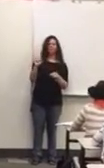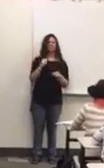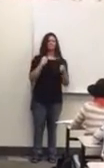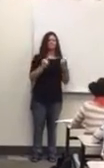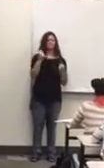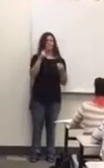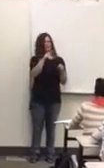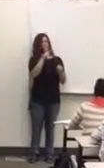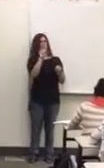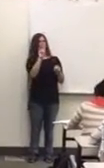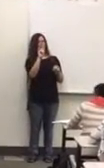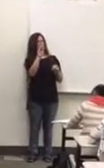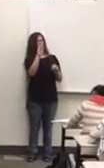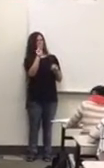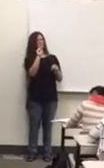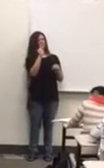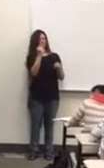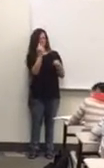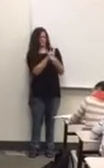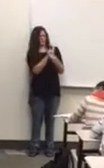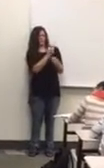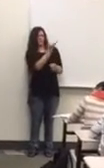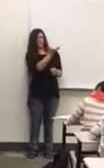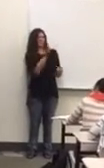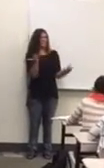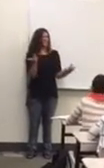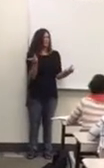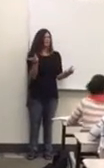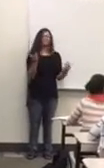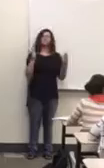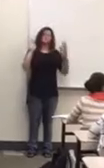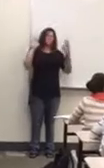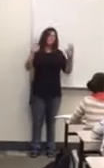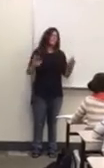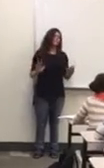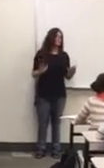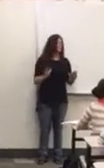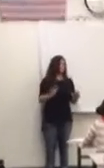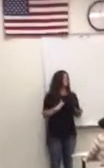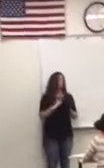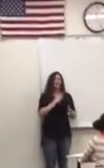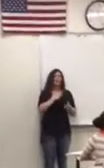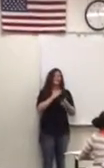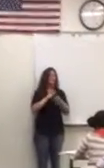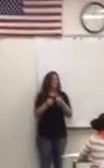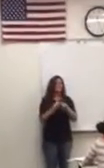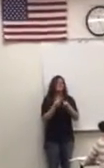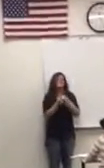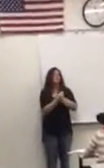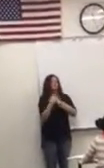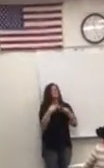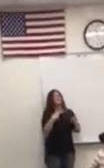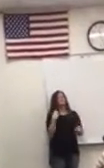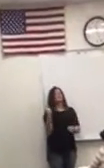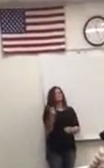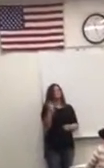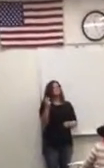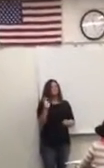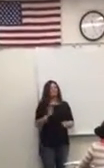that? It's really great. All my friends love spending time with me. So, but here's